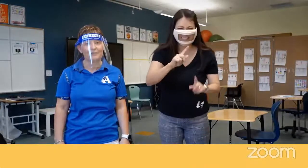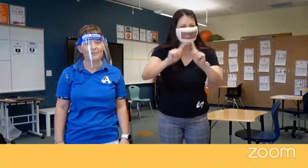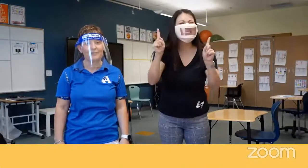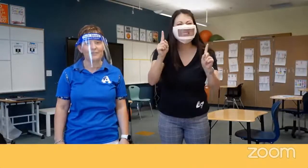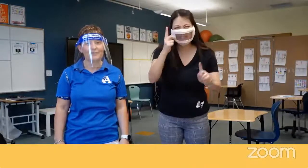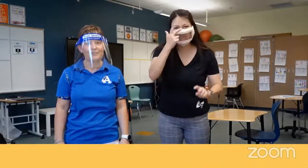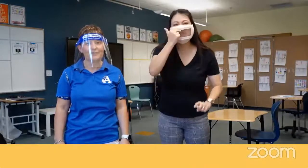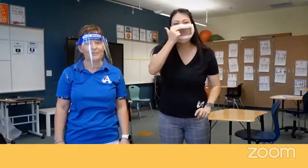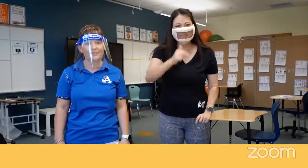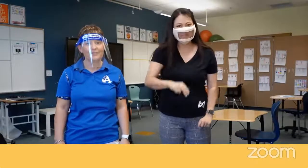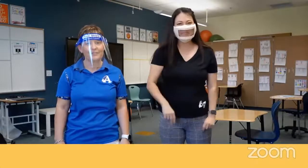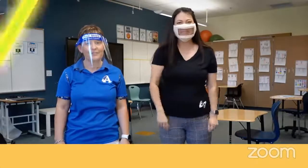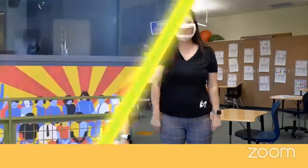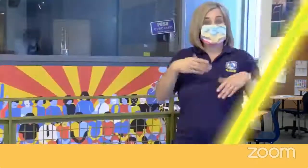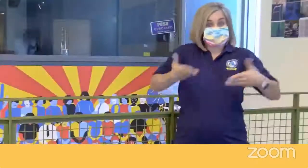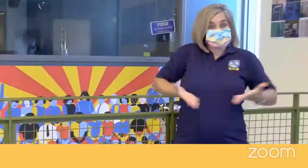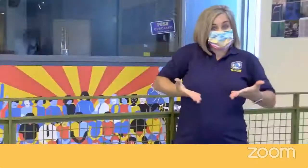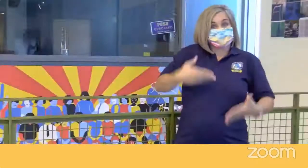different.